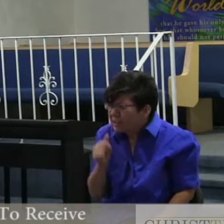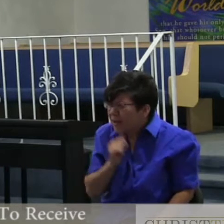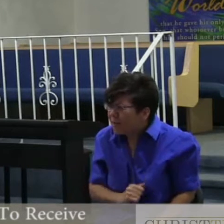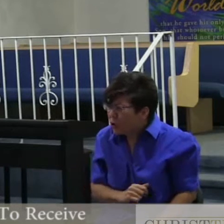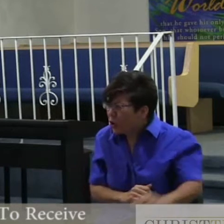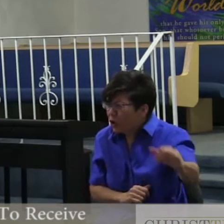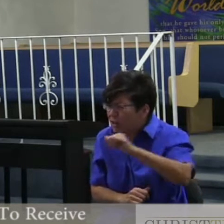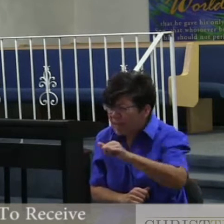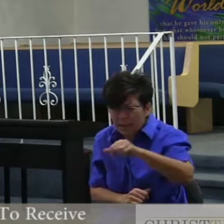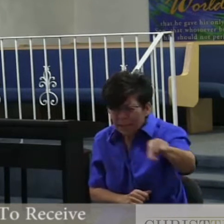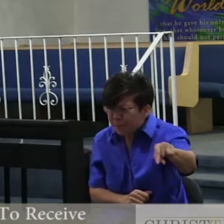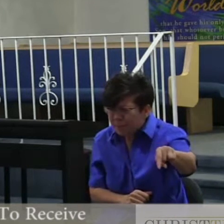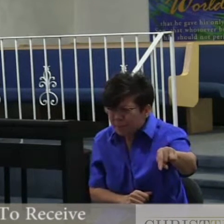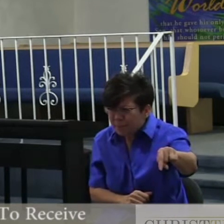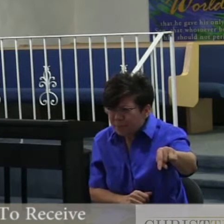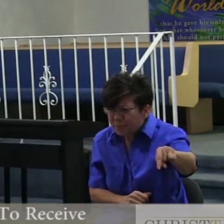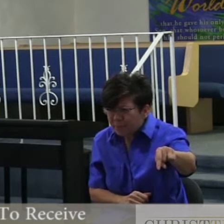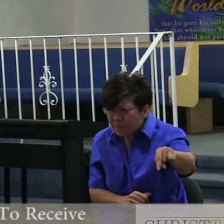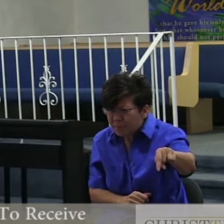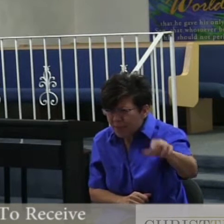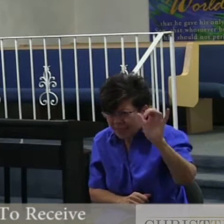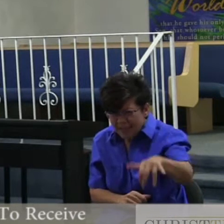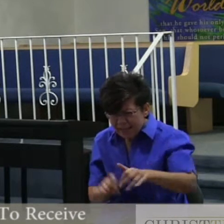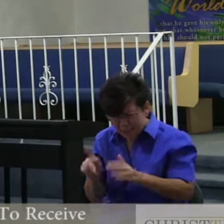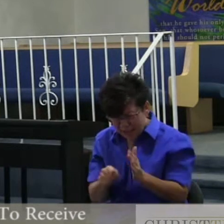like they do back then.